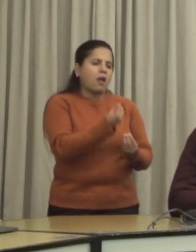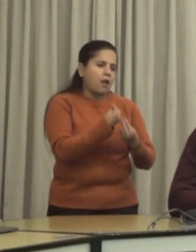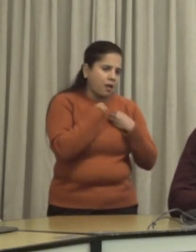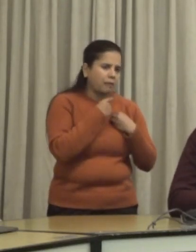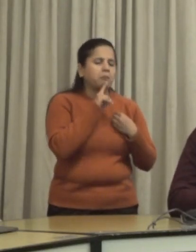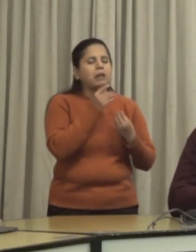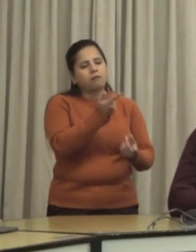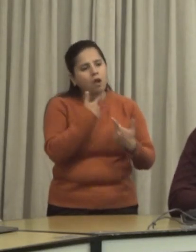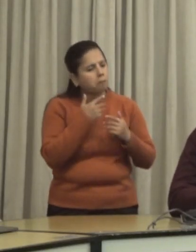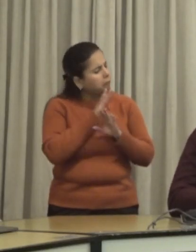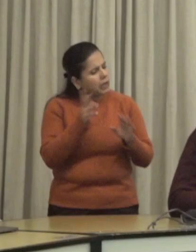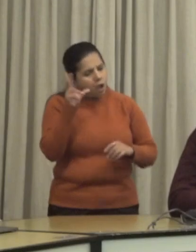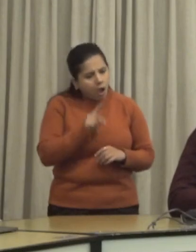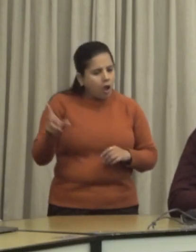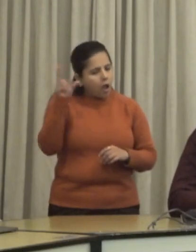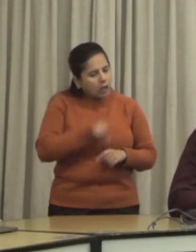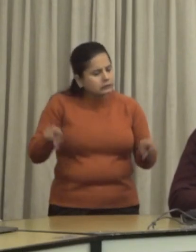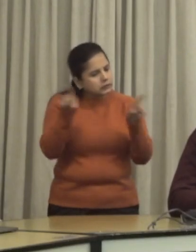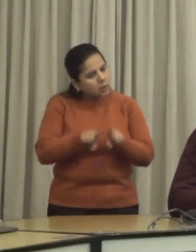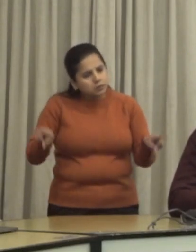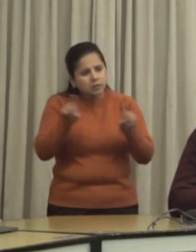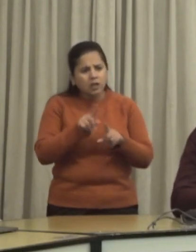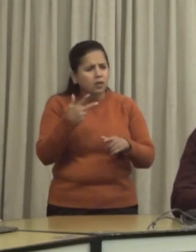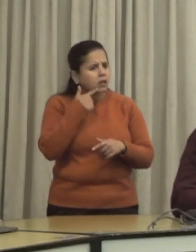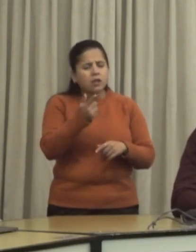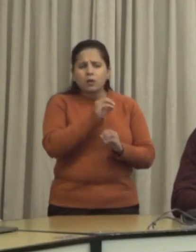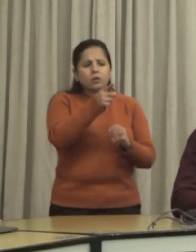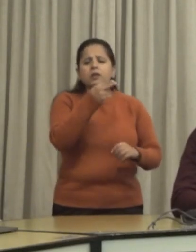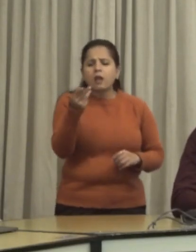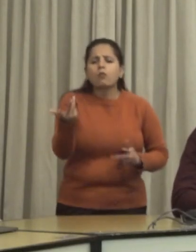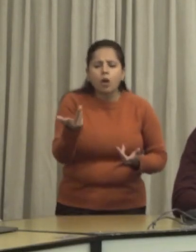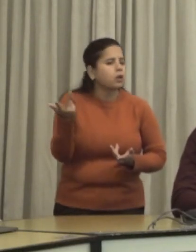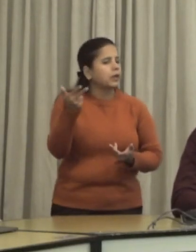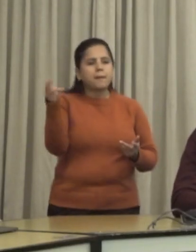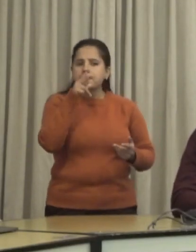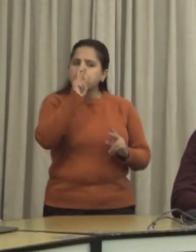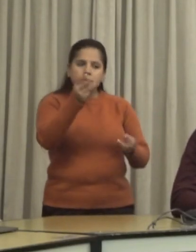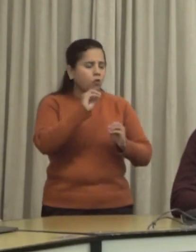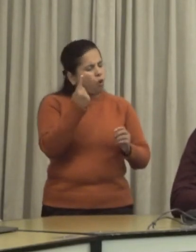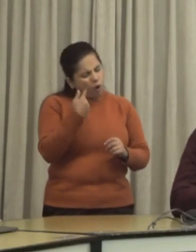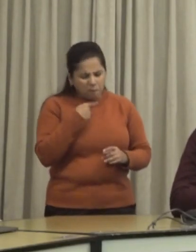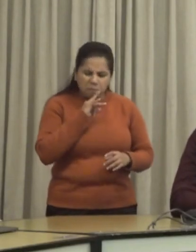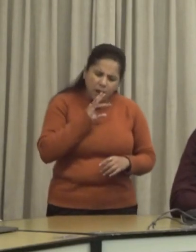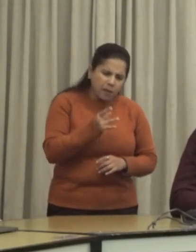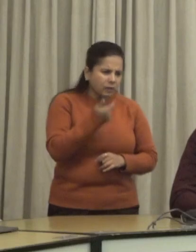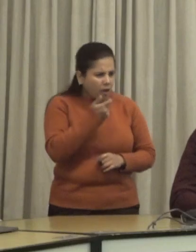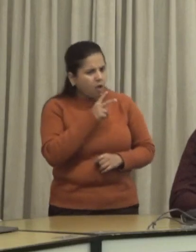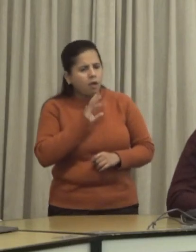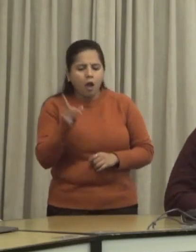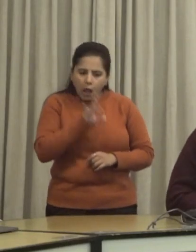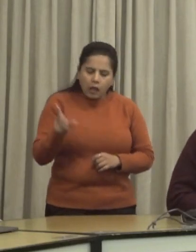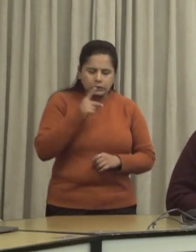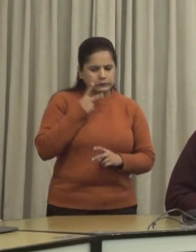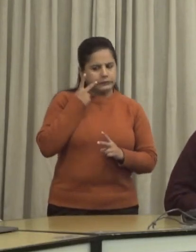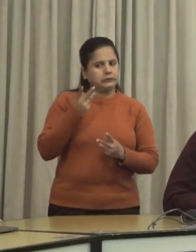all she said. She was repeating this over and over again. She's not saying anything else. You ask her name, what's your name? She's not telling it. But she's going on over and over